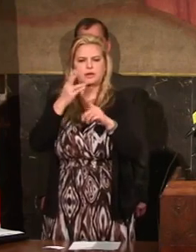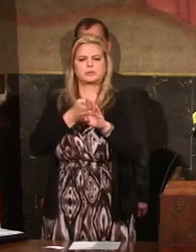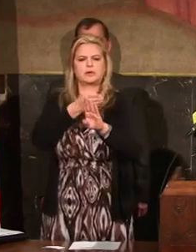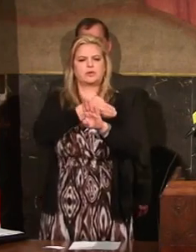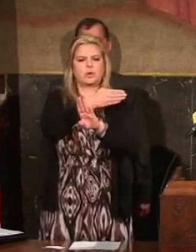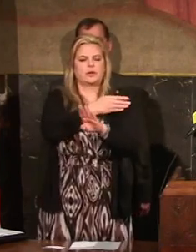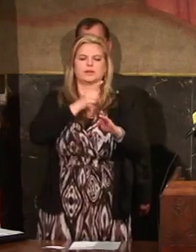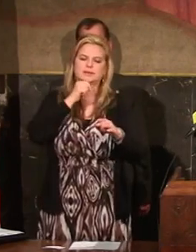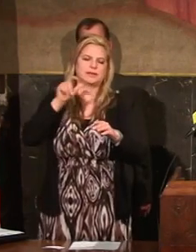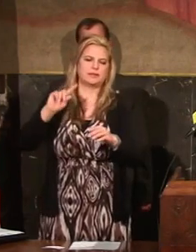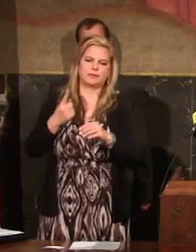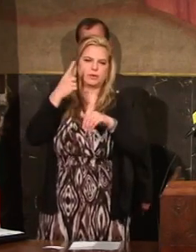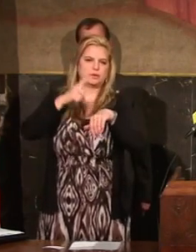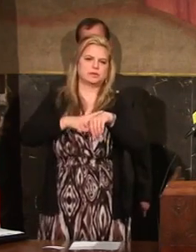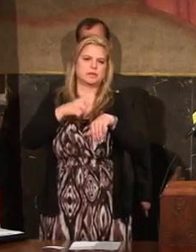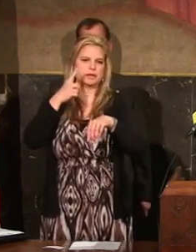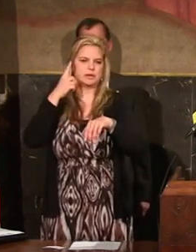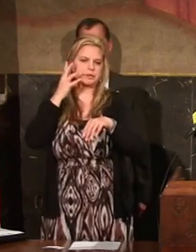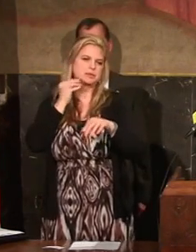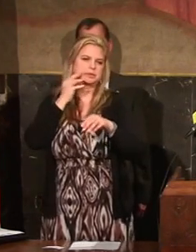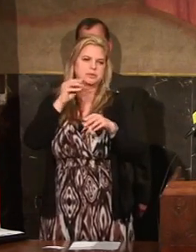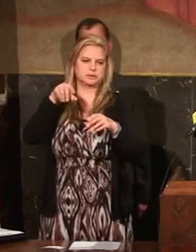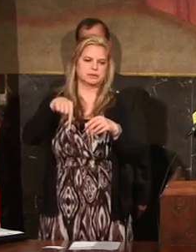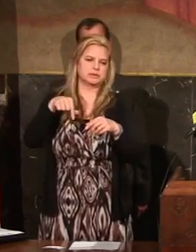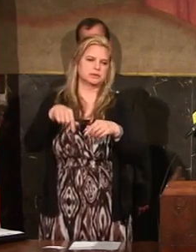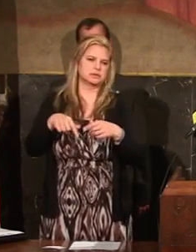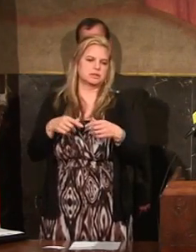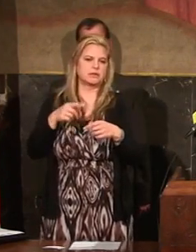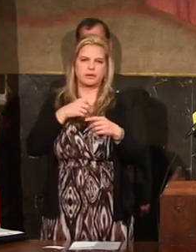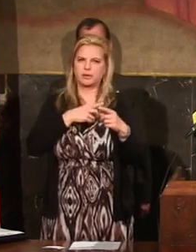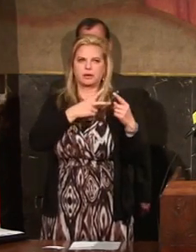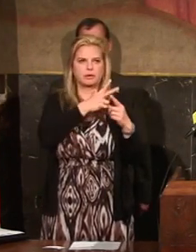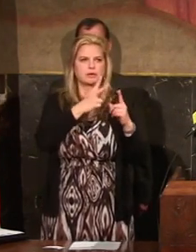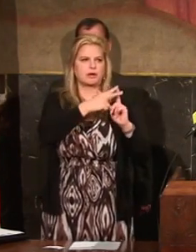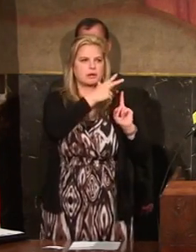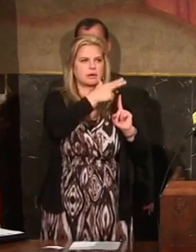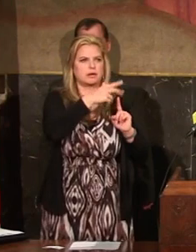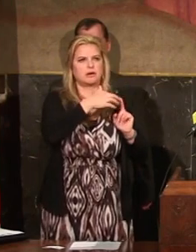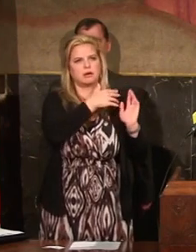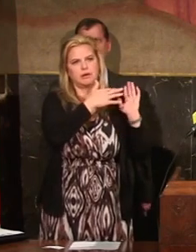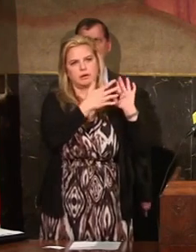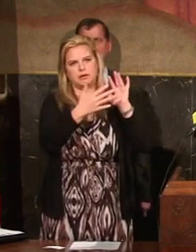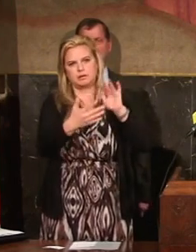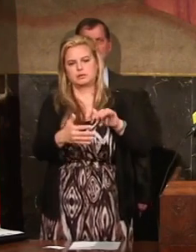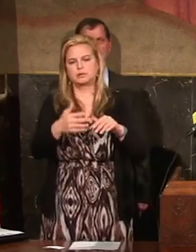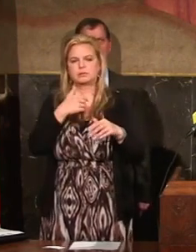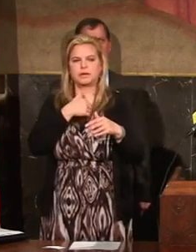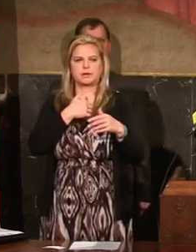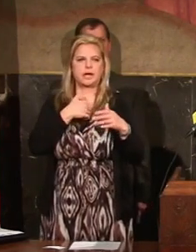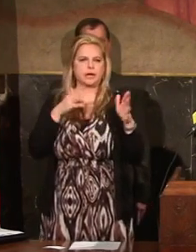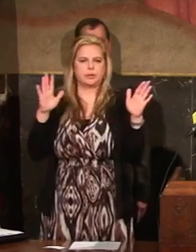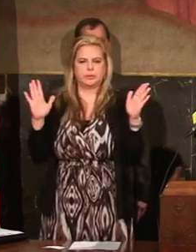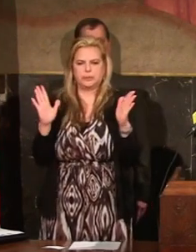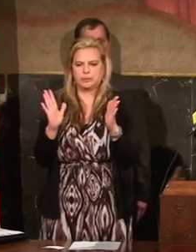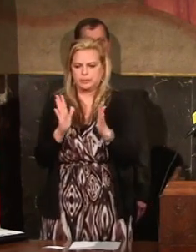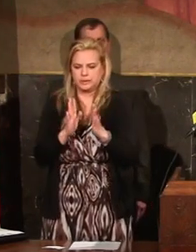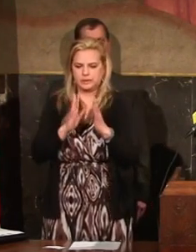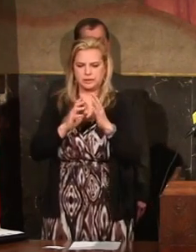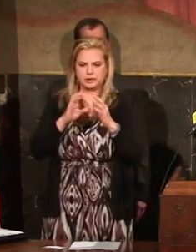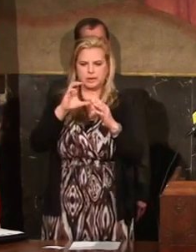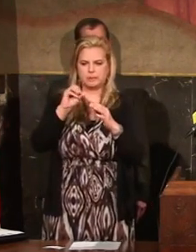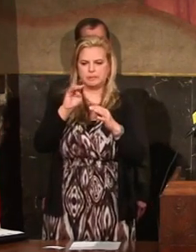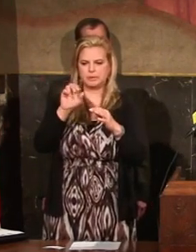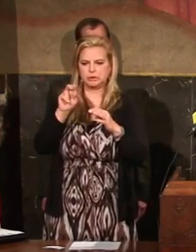state employees and state services. They have been cut repeatedly. We've had streamlining commissions. We've had consultants come